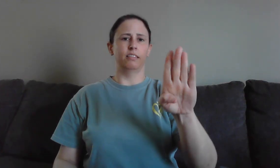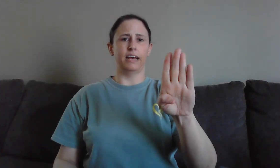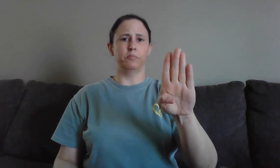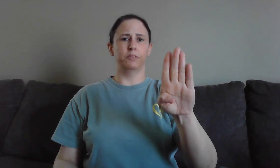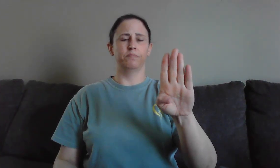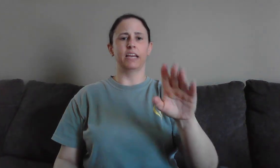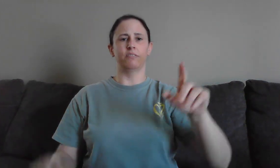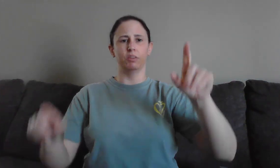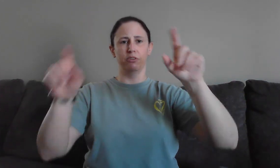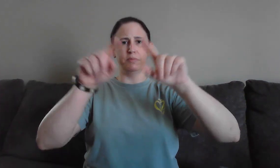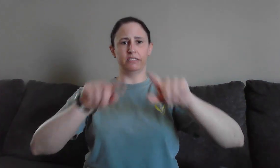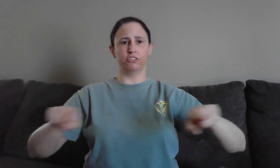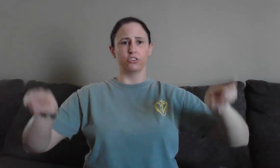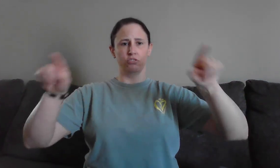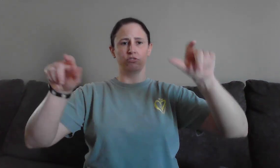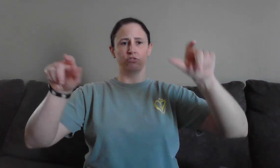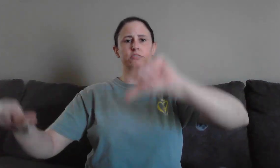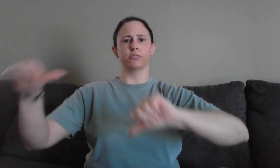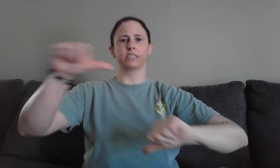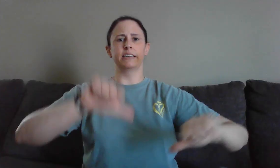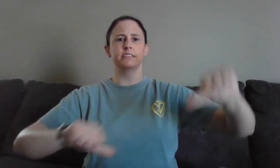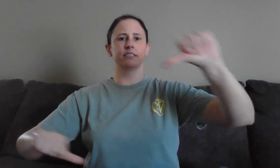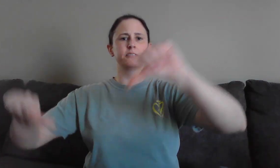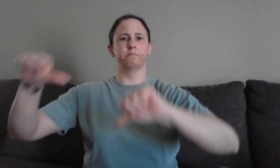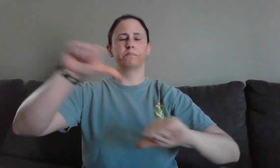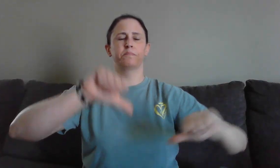lab. And the movement circles, so science.